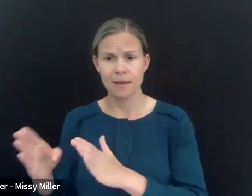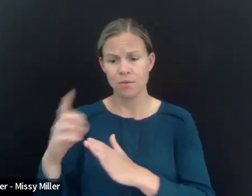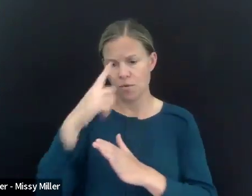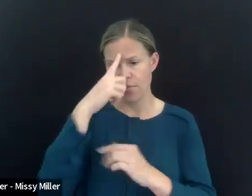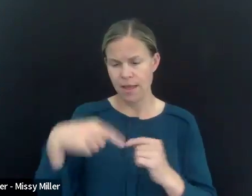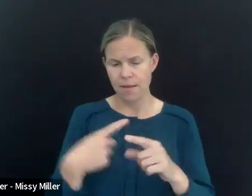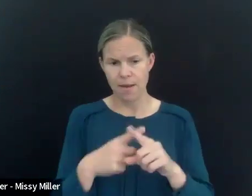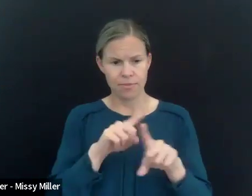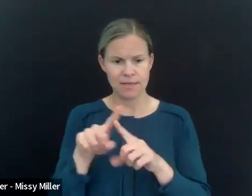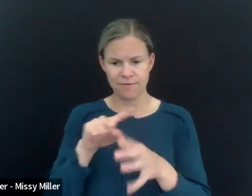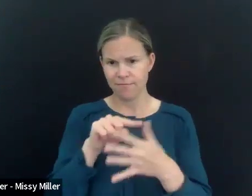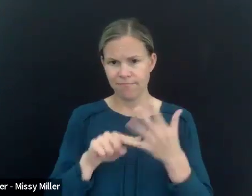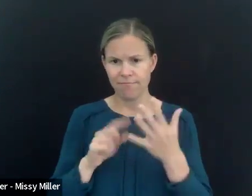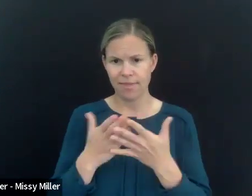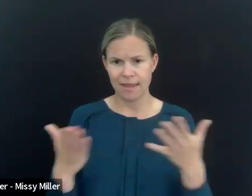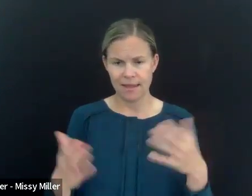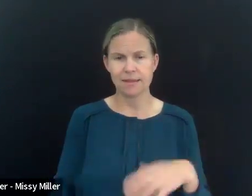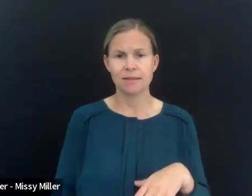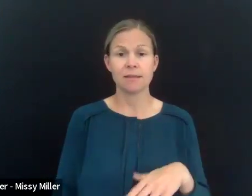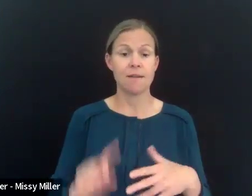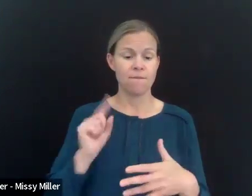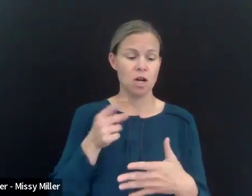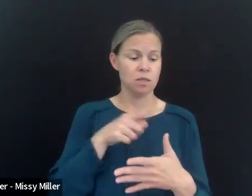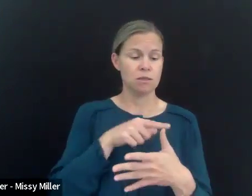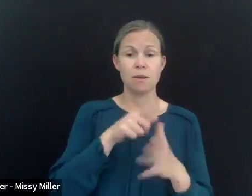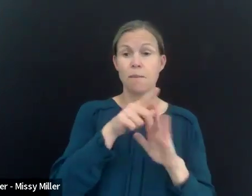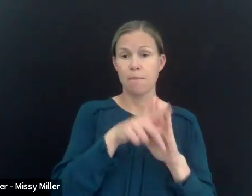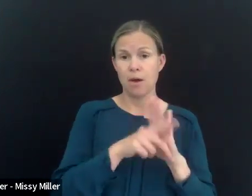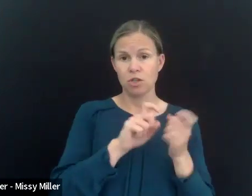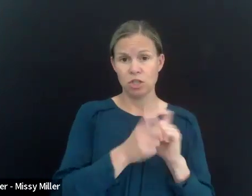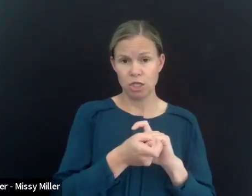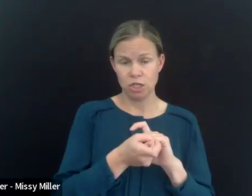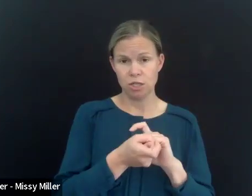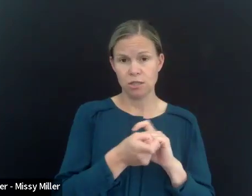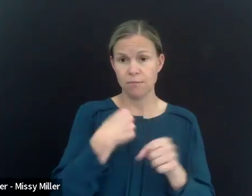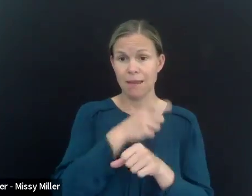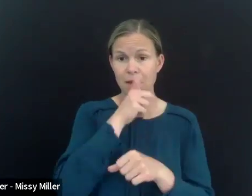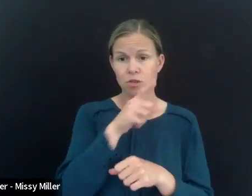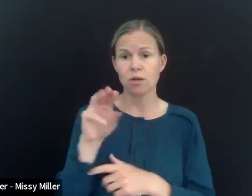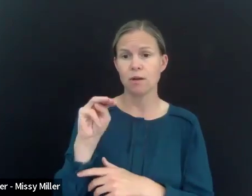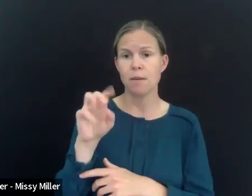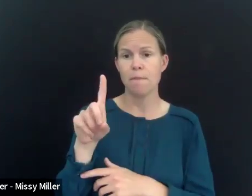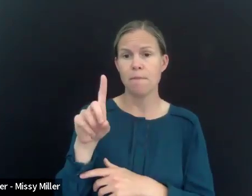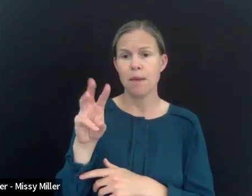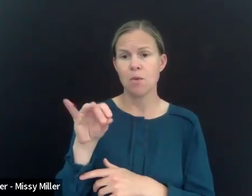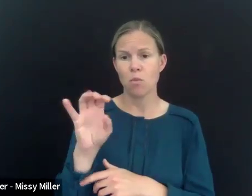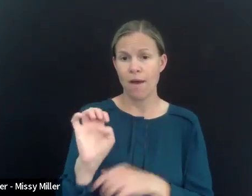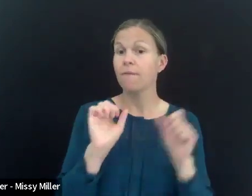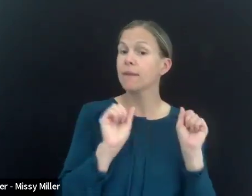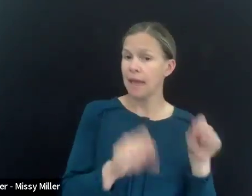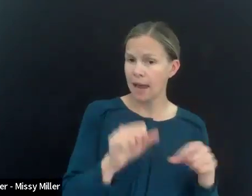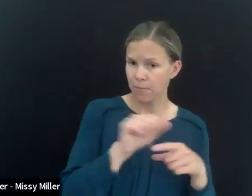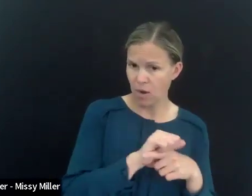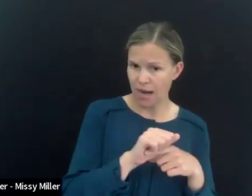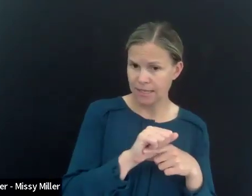various things. The first being policy changes, right? Making sure that midwives can practice, but not only practice, but